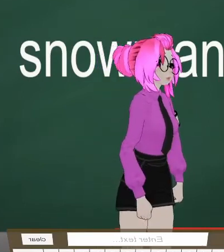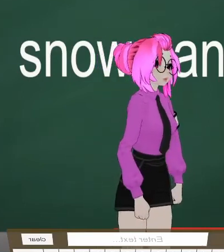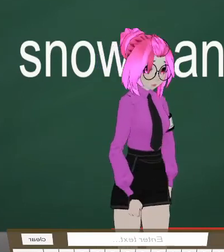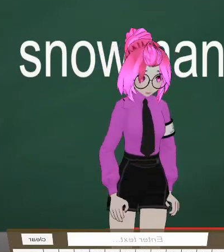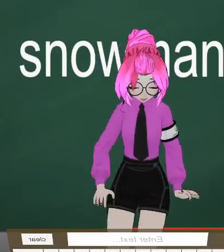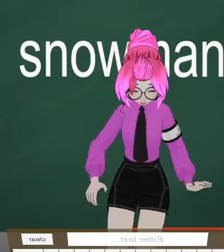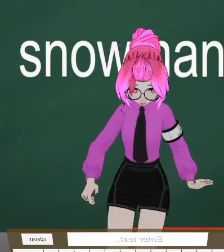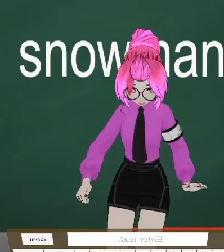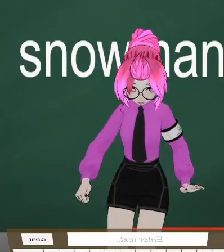oh okay